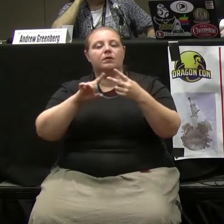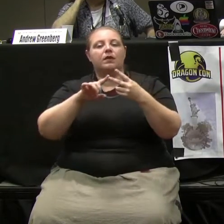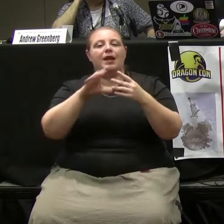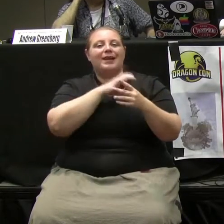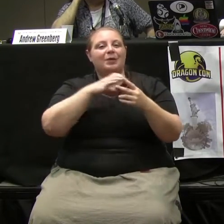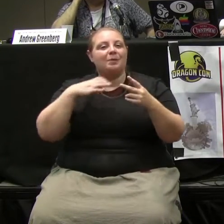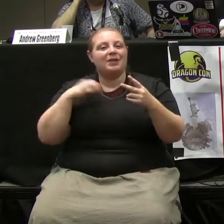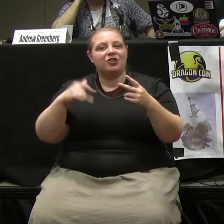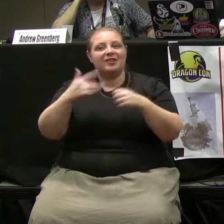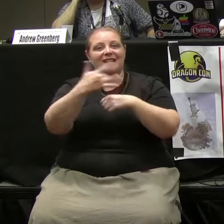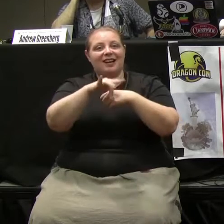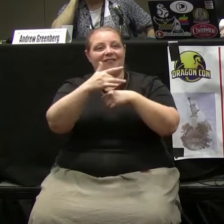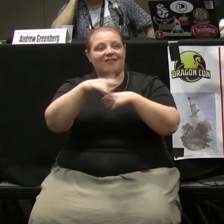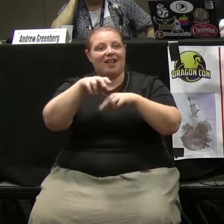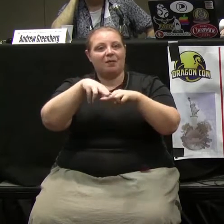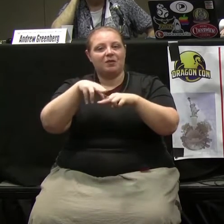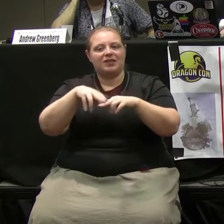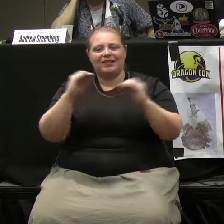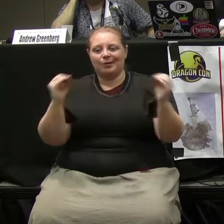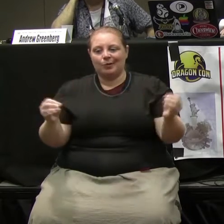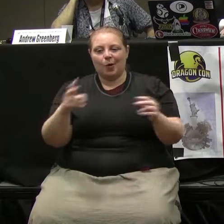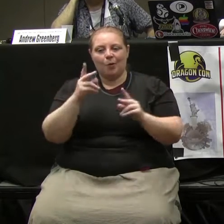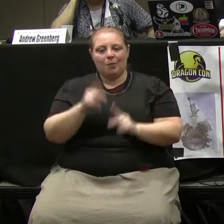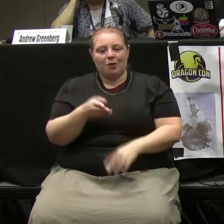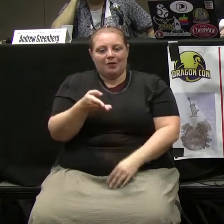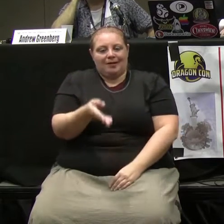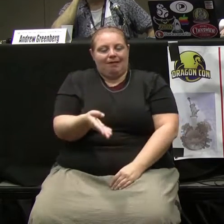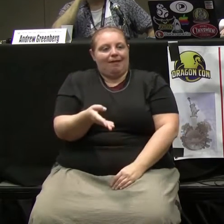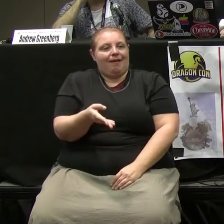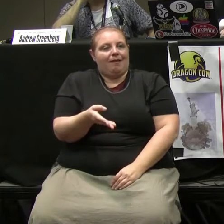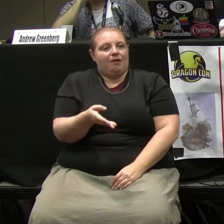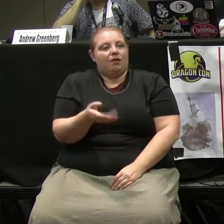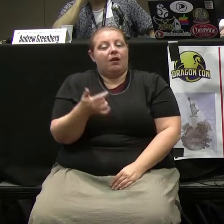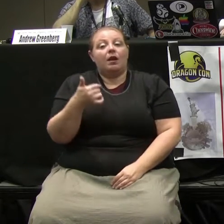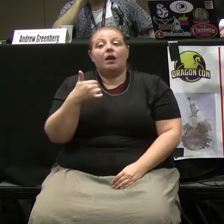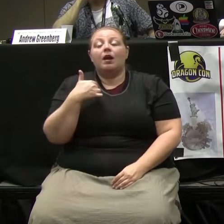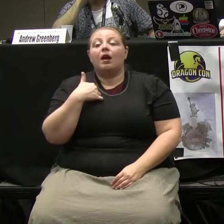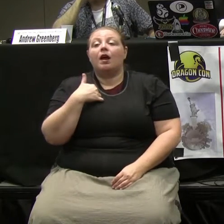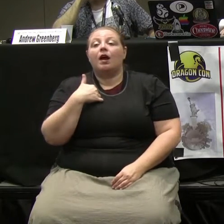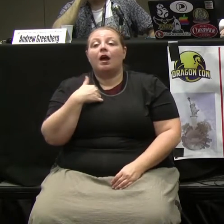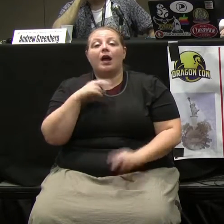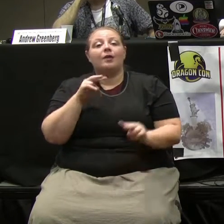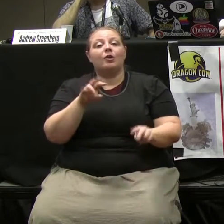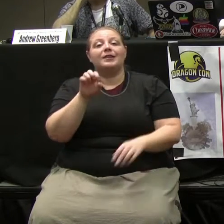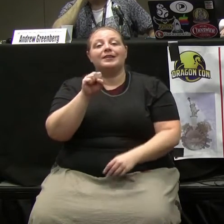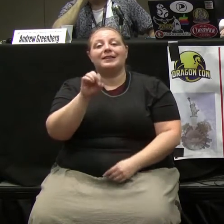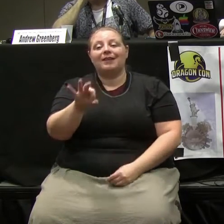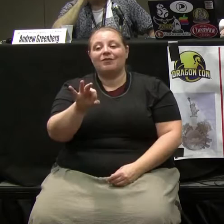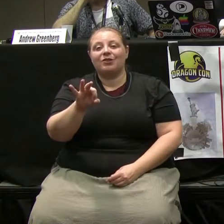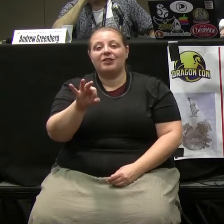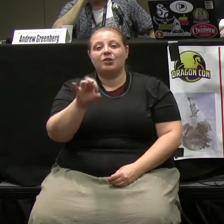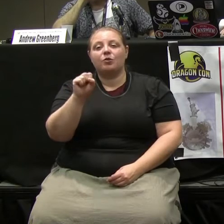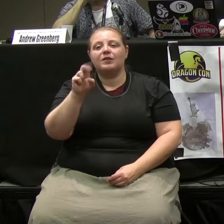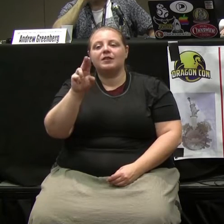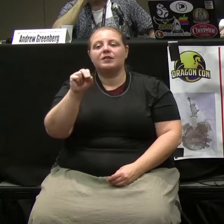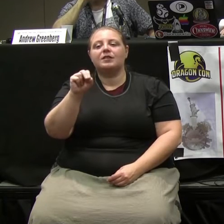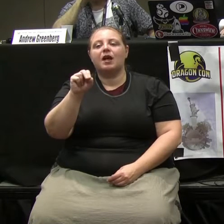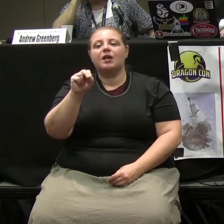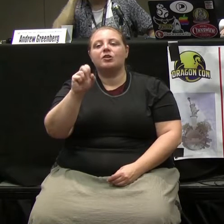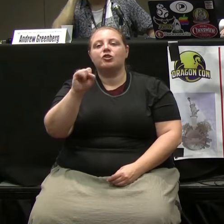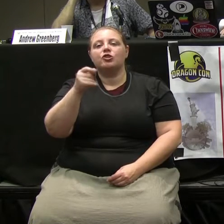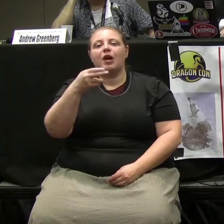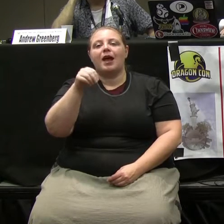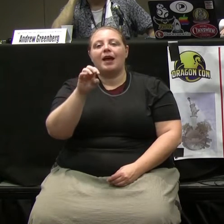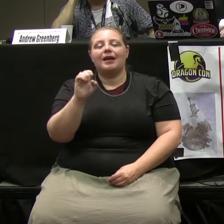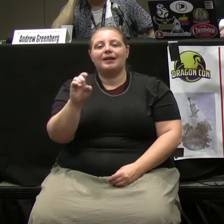vacant seats, that there's just nobody to sit on these commissions. I got on locally in San Francisco, the San Francisco Sunshine Ordinance Task